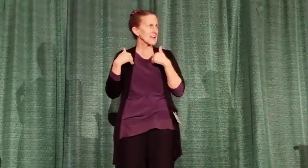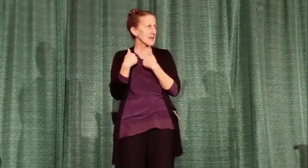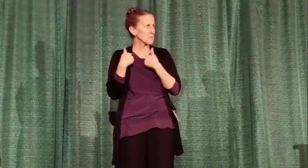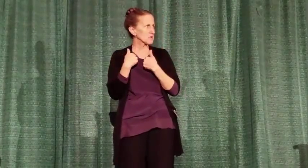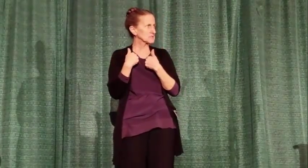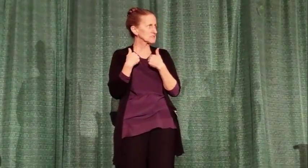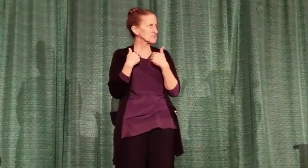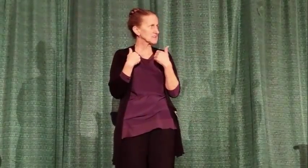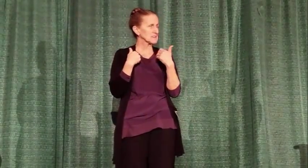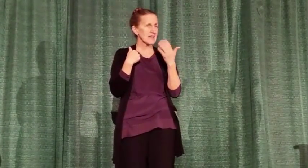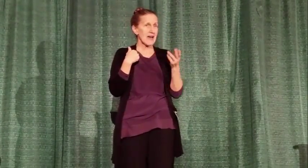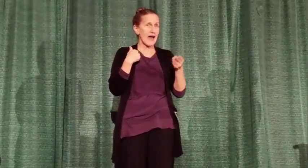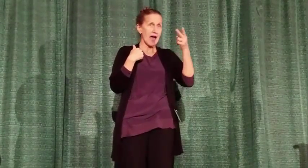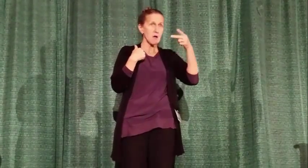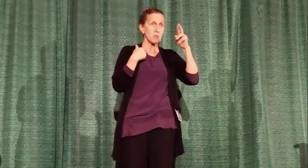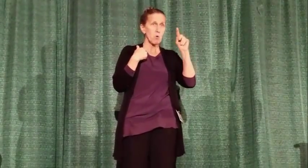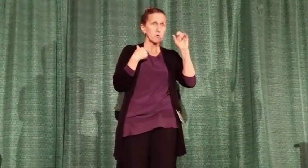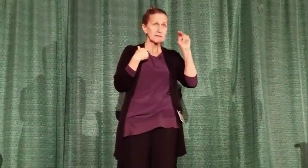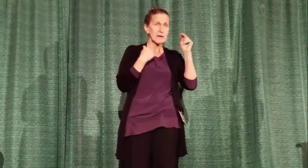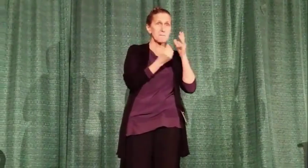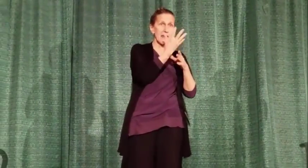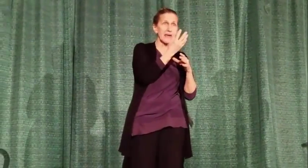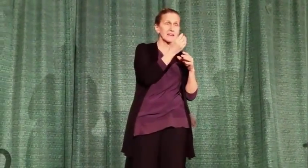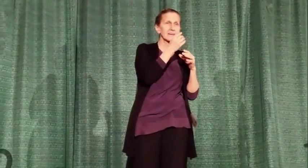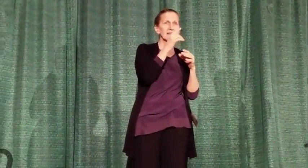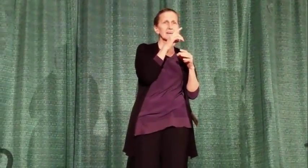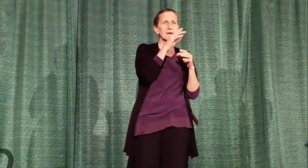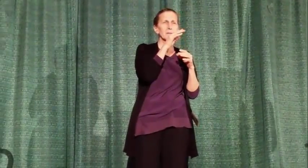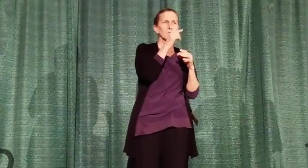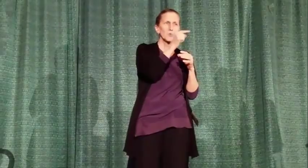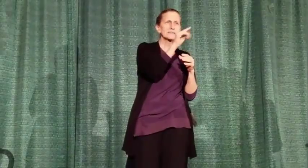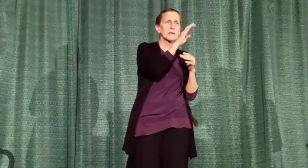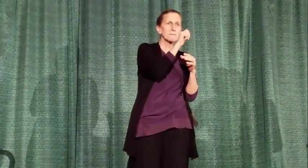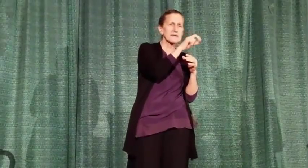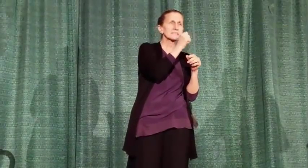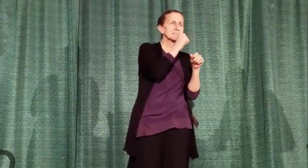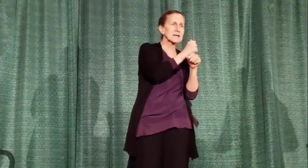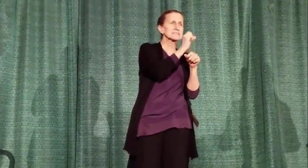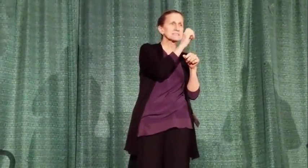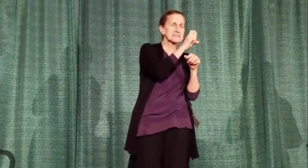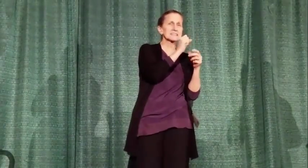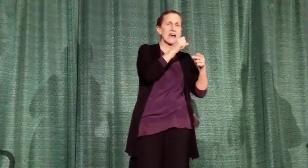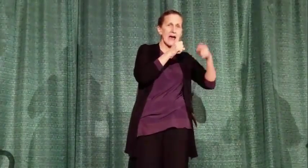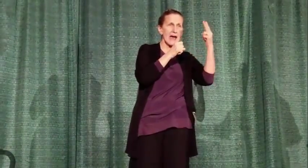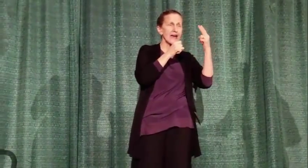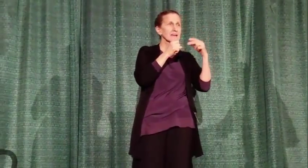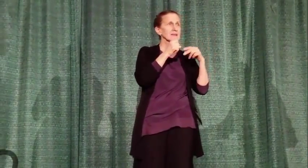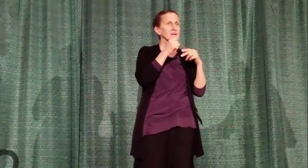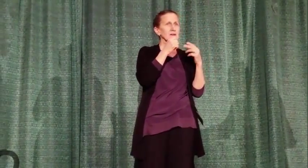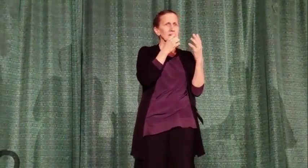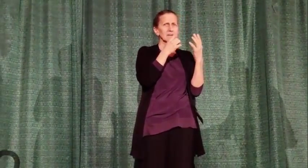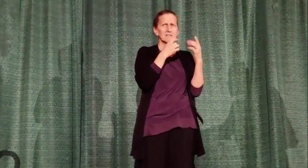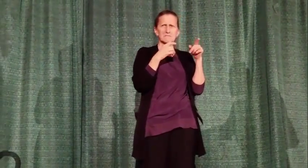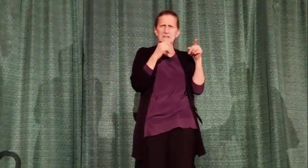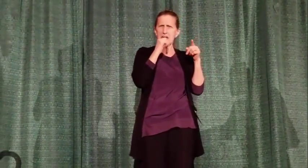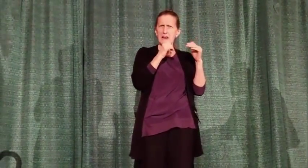protein, be a high protein plant diet by eating a lot of greens and beans and nuts and seeds. Why don't those foods raise IGF-1 because they're